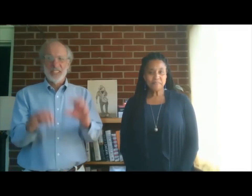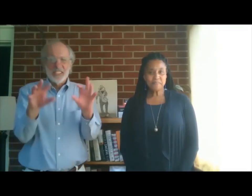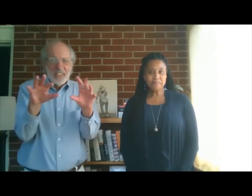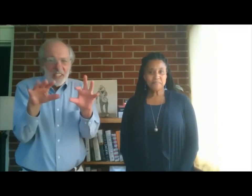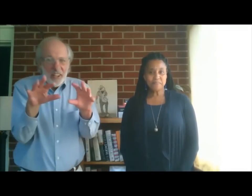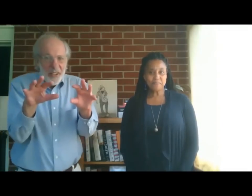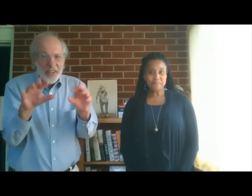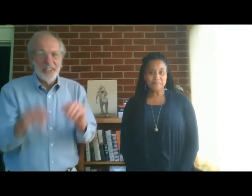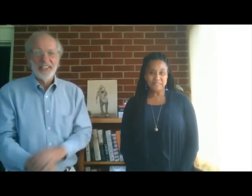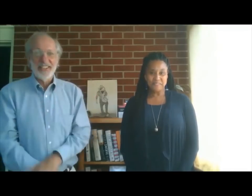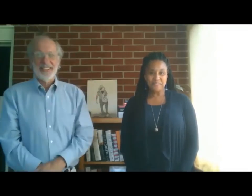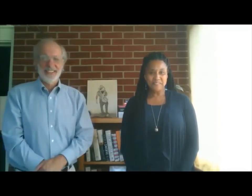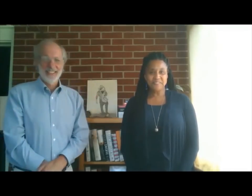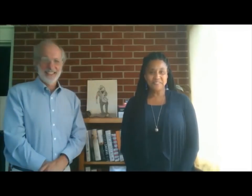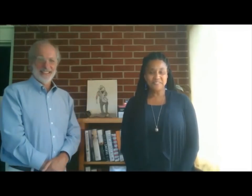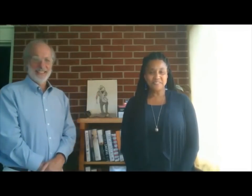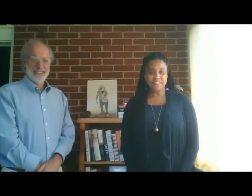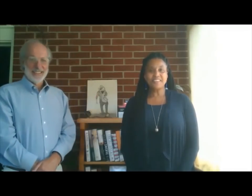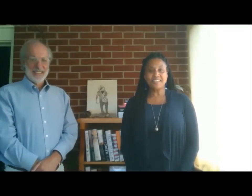That's right, tickle.